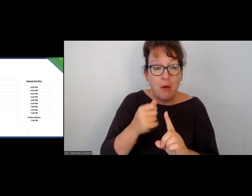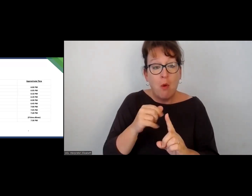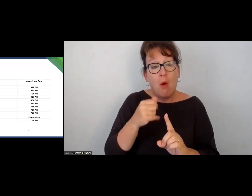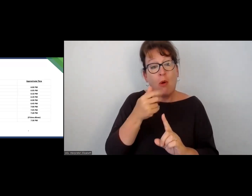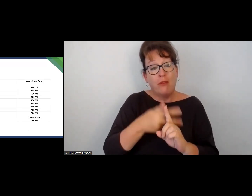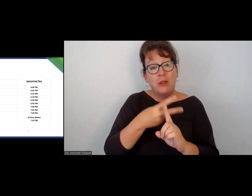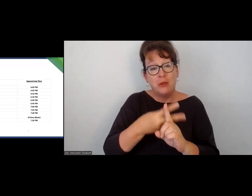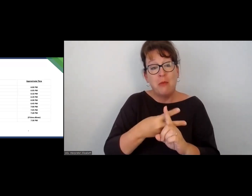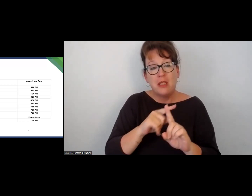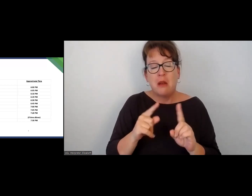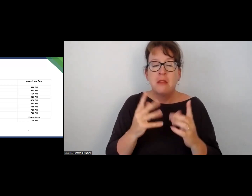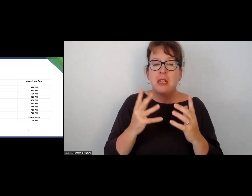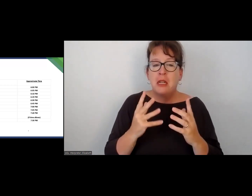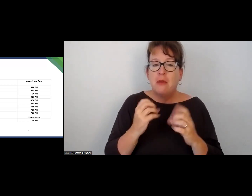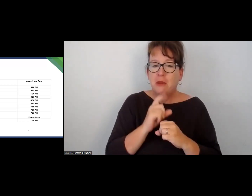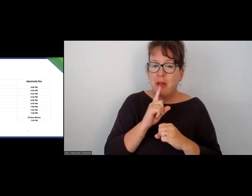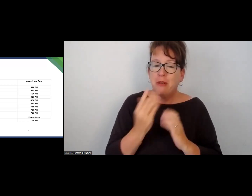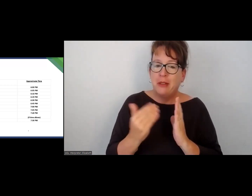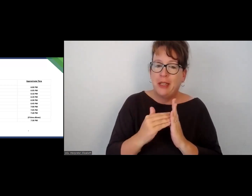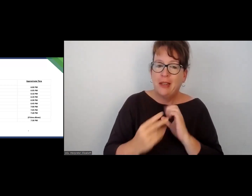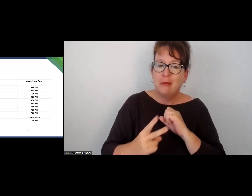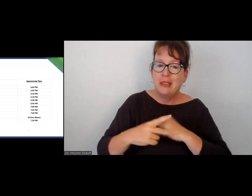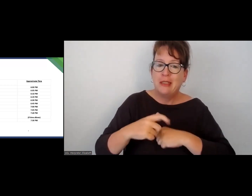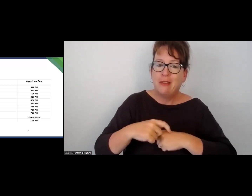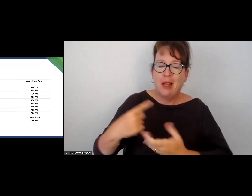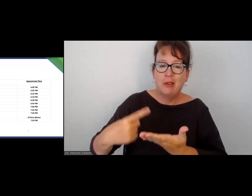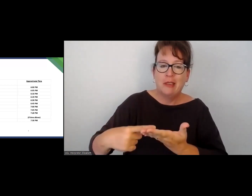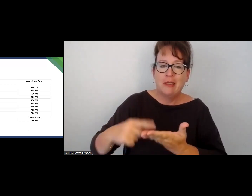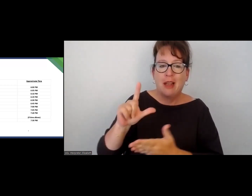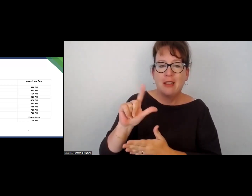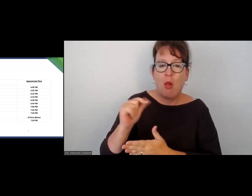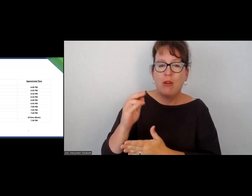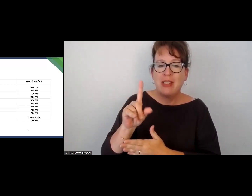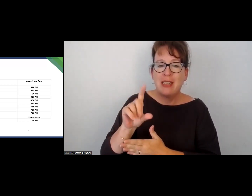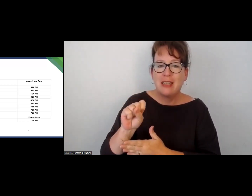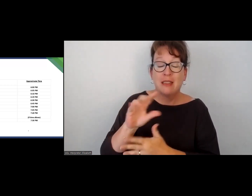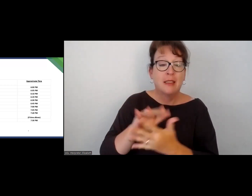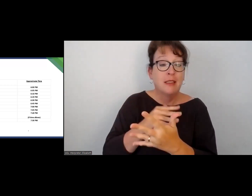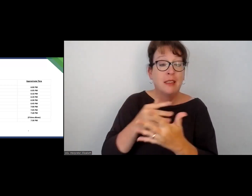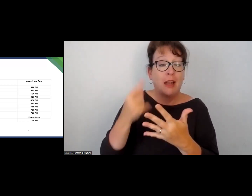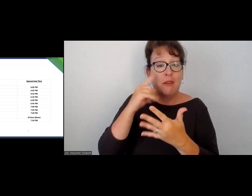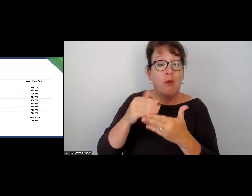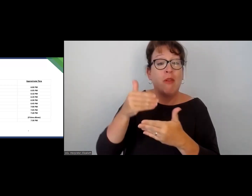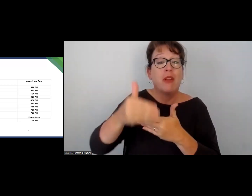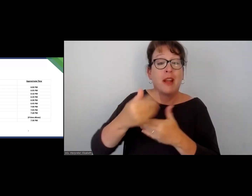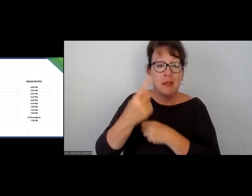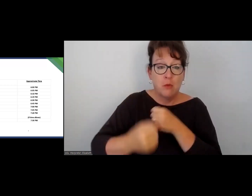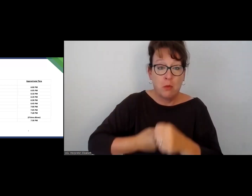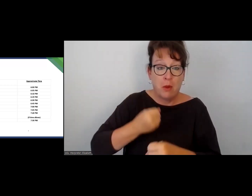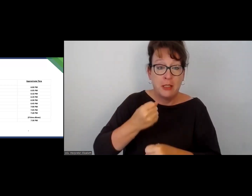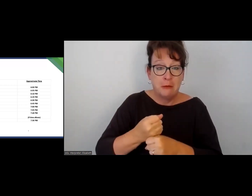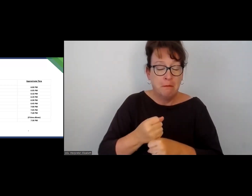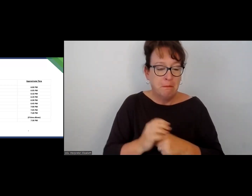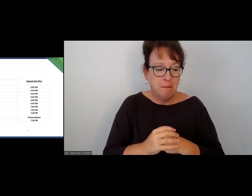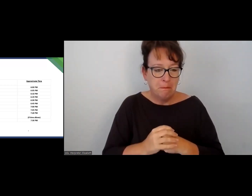so just want to nail some of those logistics moving forward and hopefully schedule for the next 6 or 12 months so that we can have